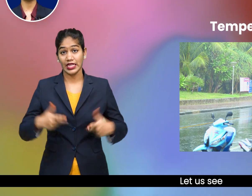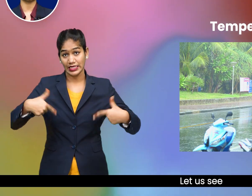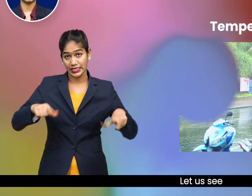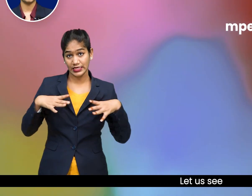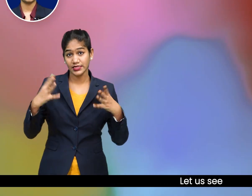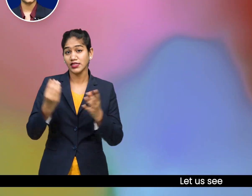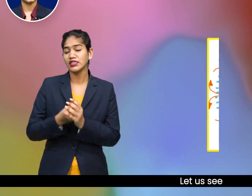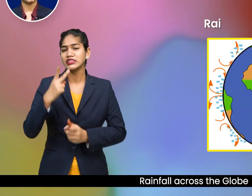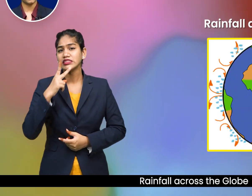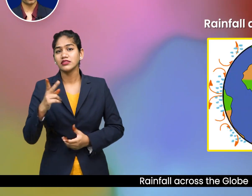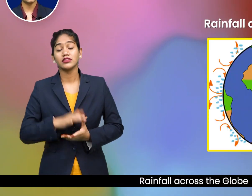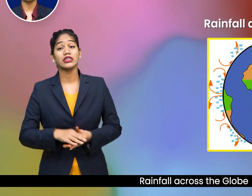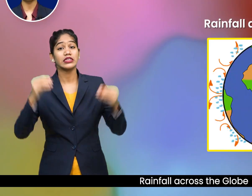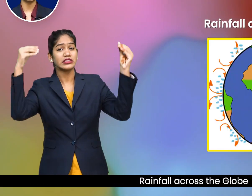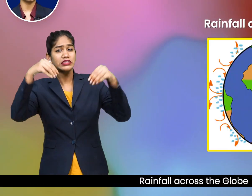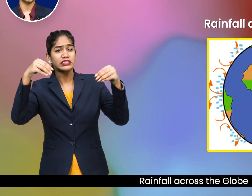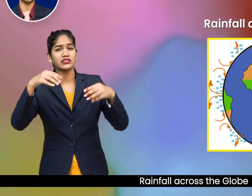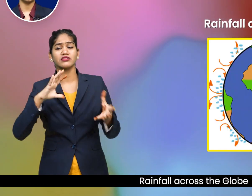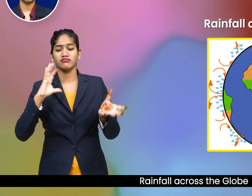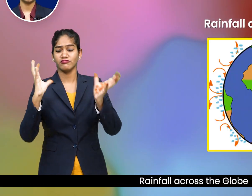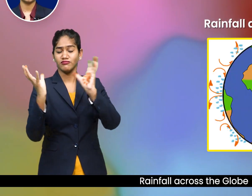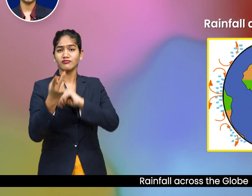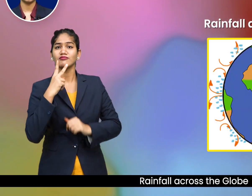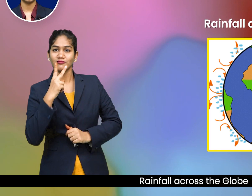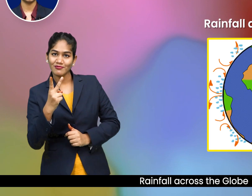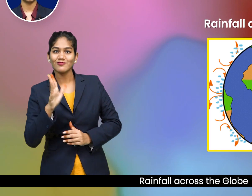Let us see rainfall across the globe.